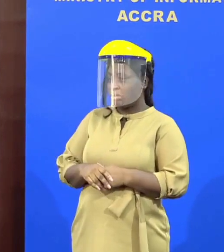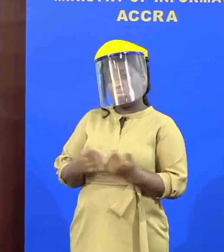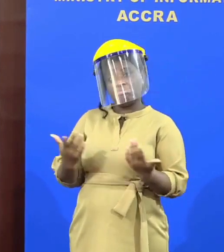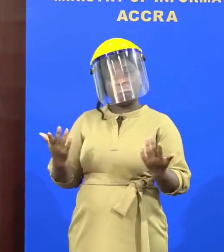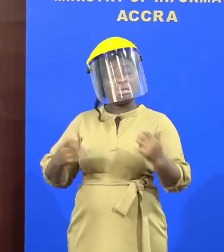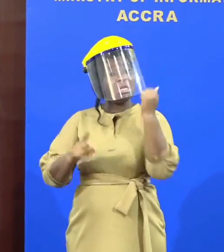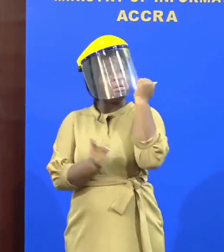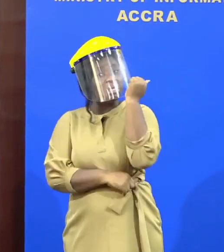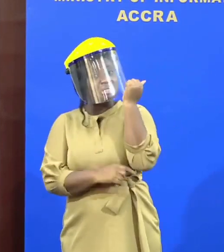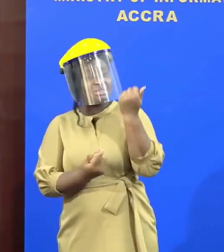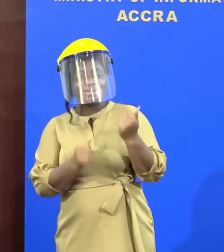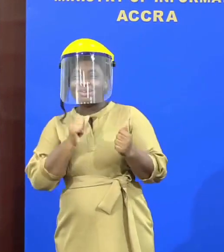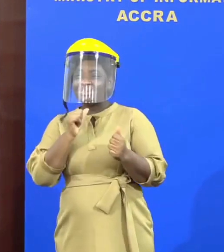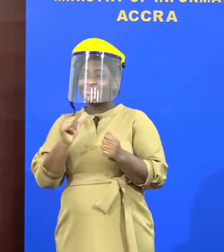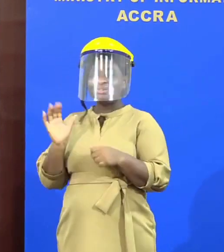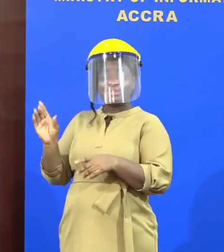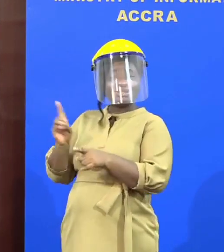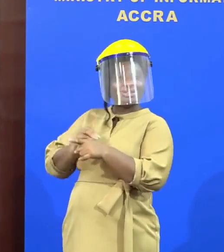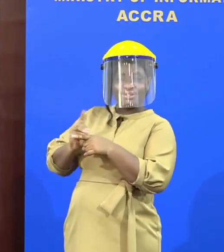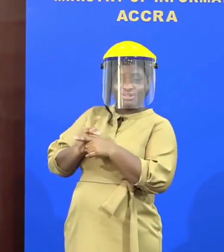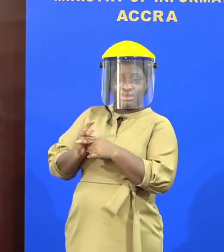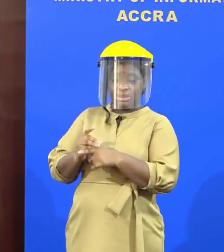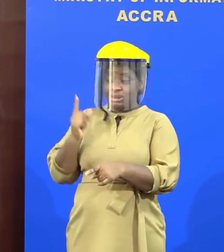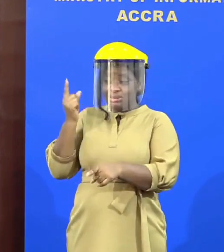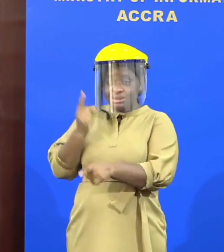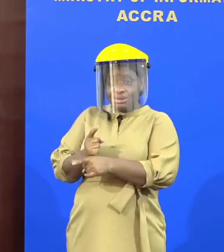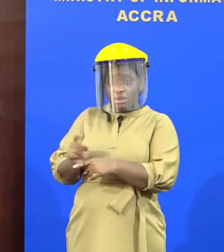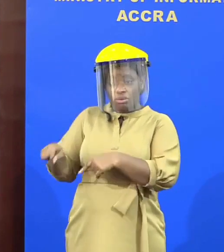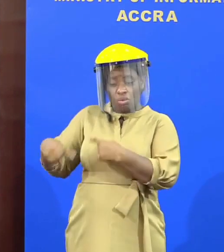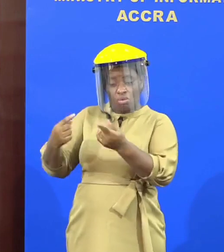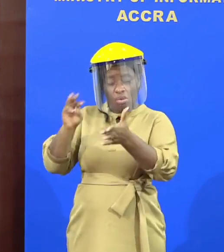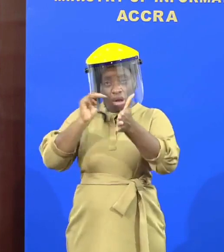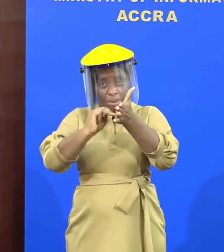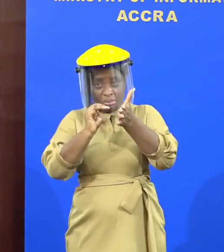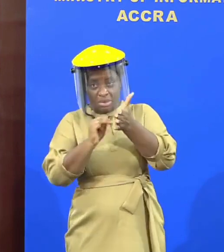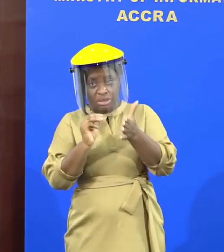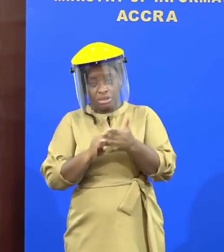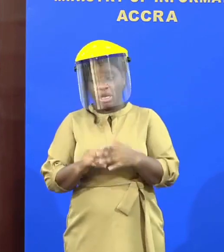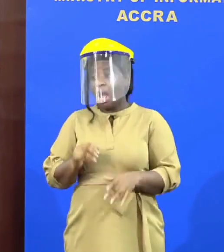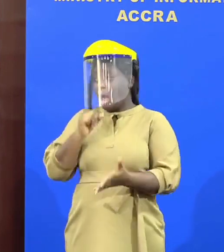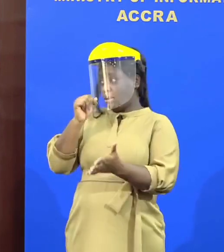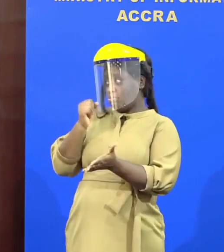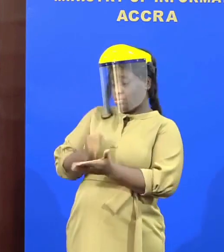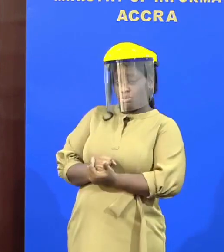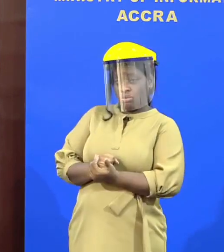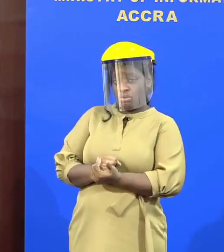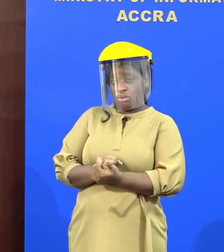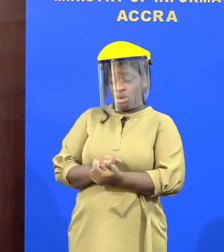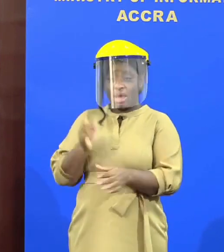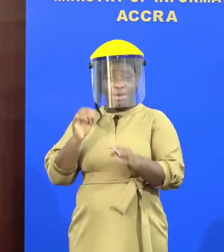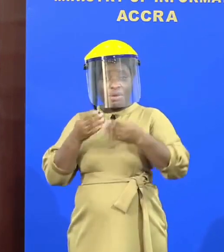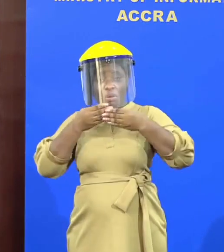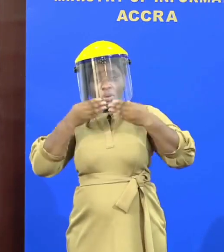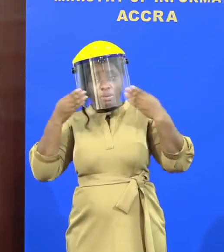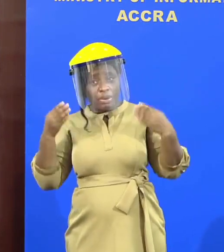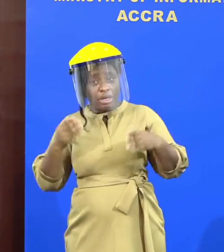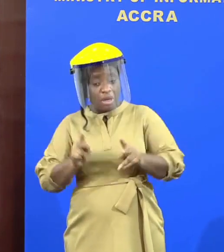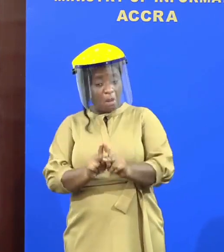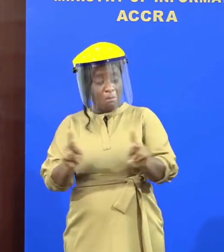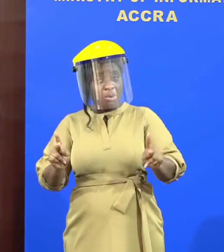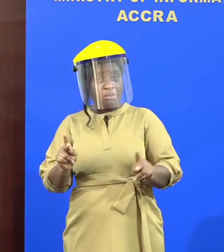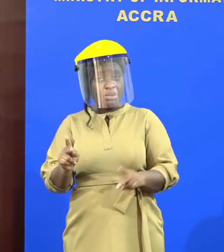Sanctions is not our duty. Our duty is to do risk communication and encourage people to abide by this. I'm sure if you are not wearing masks in a public place,